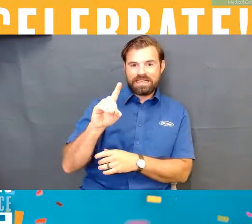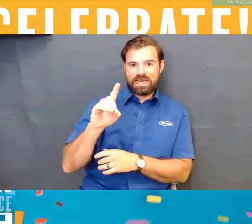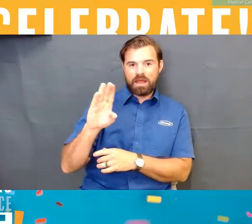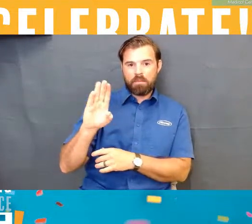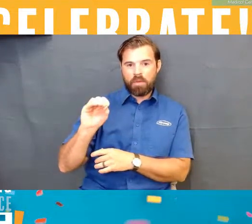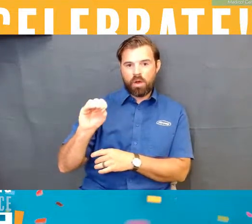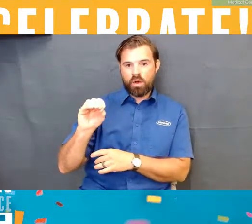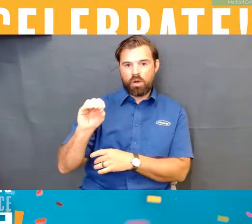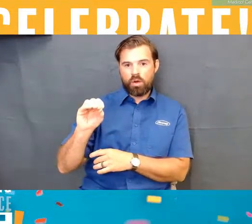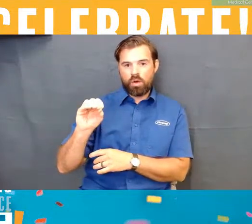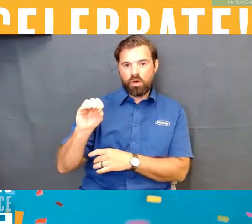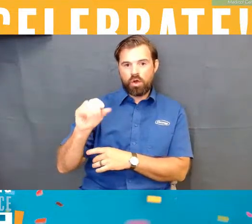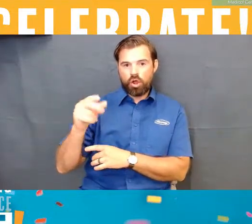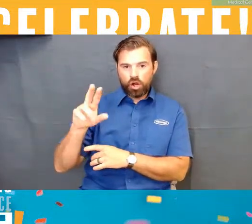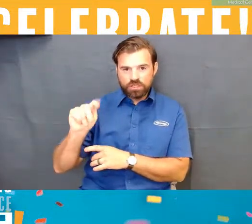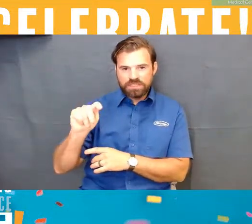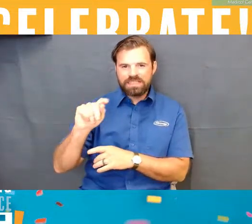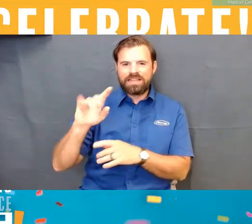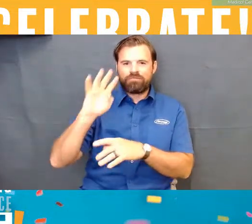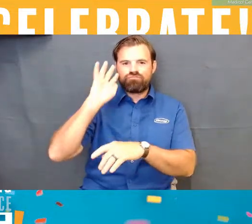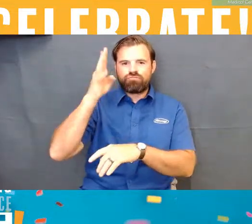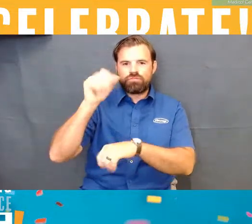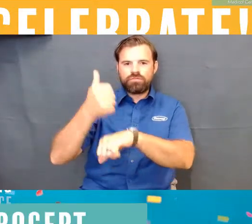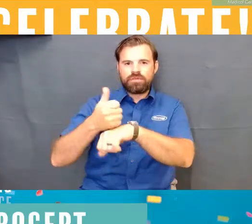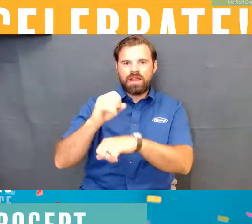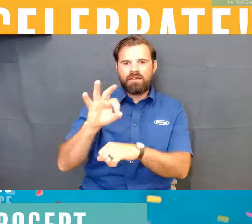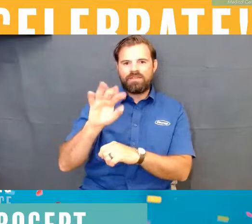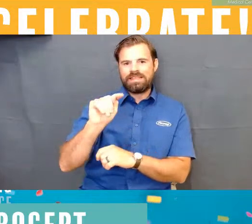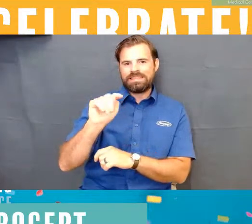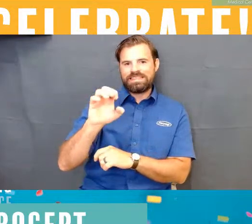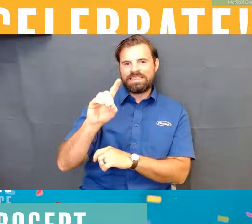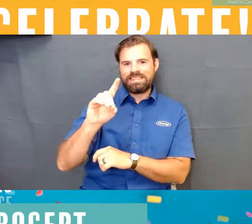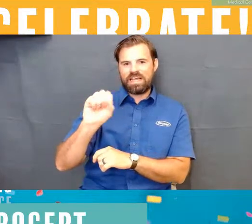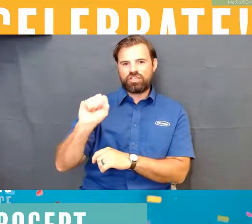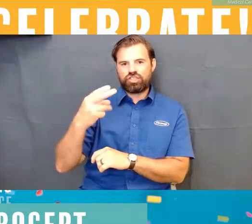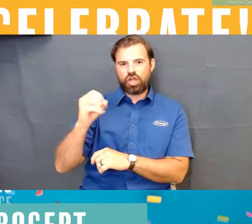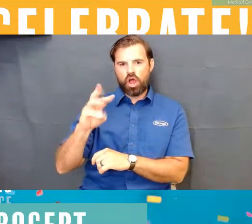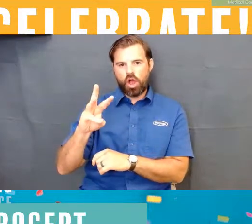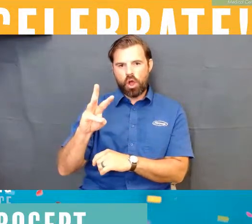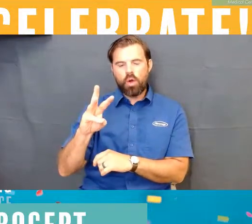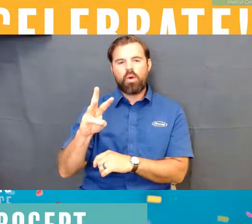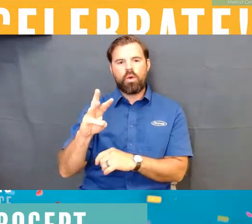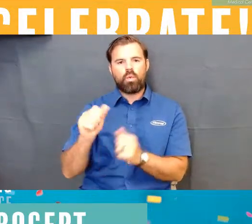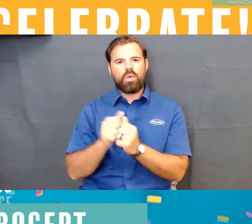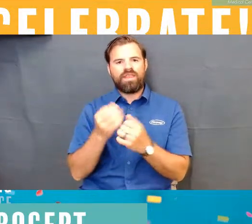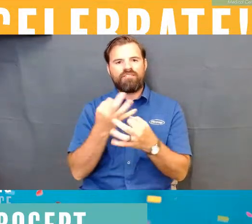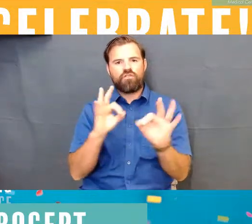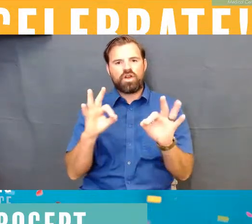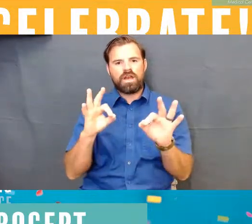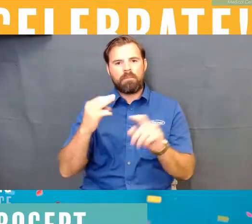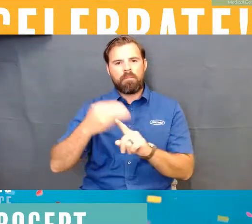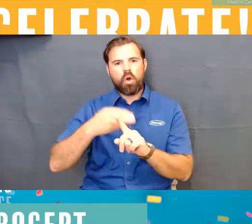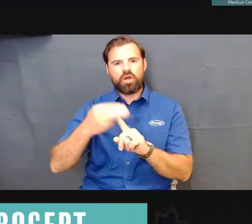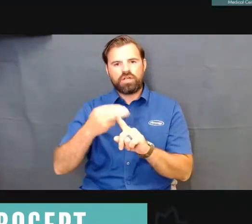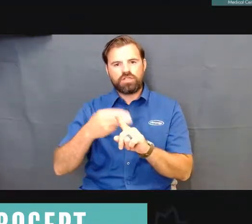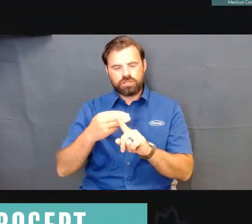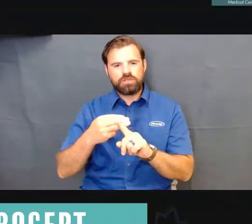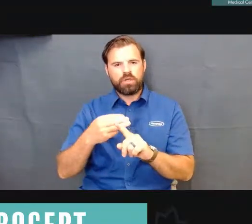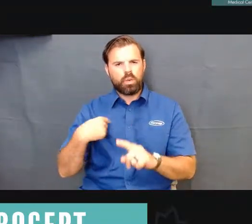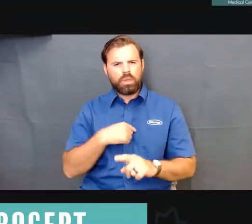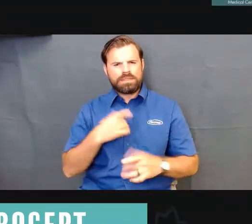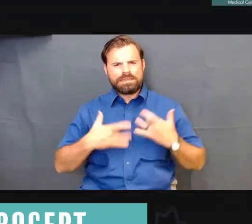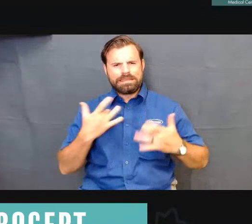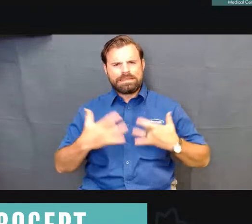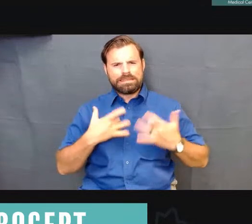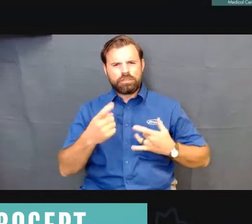the creator and the host of The Ted Show with Freedom Mortgage, your MC for tonight. We're thrilled you've tuned in as we've